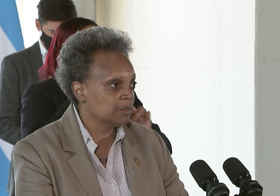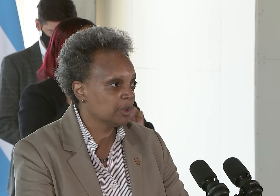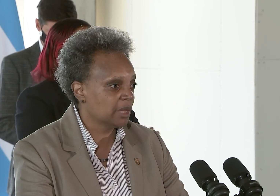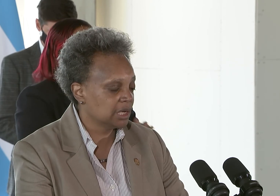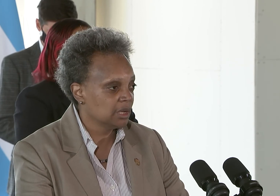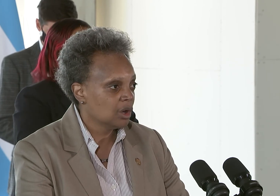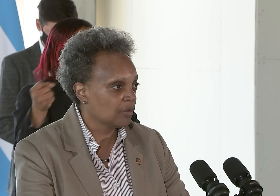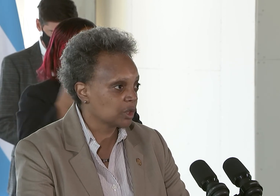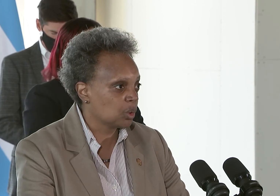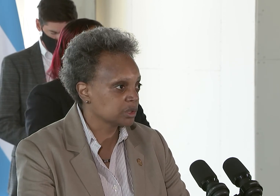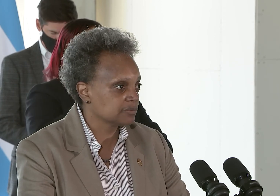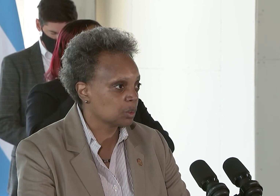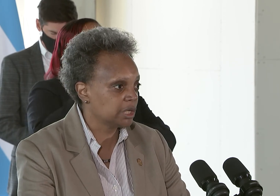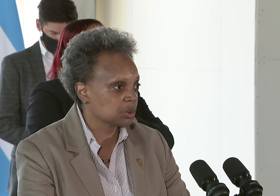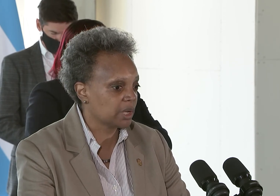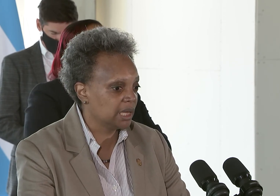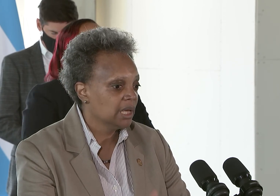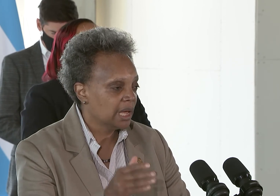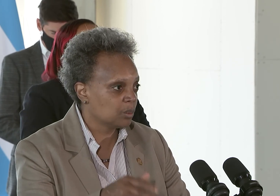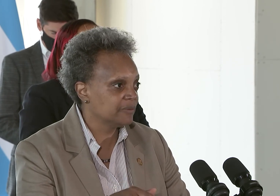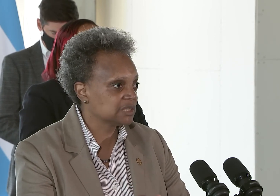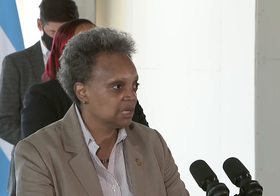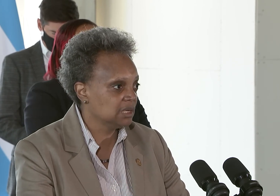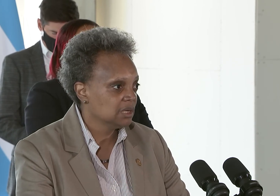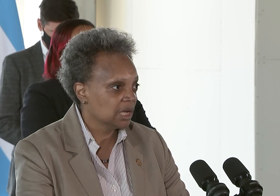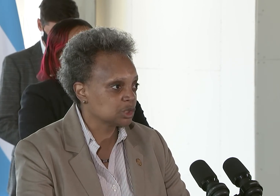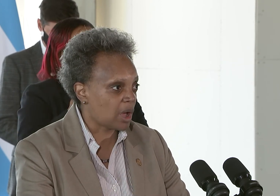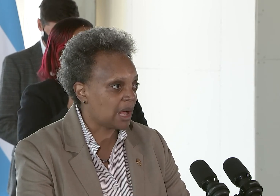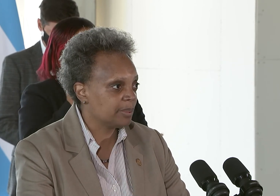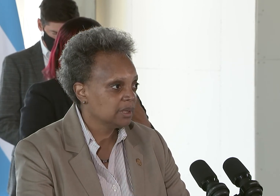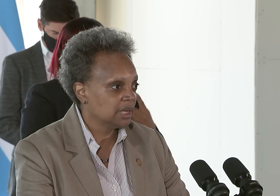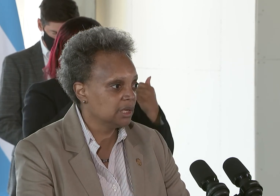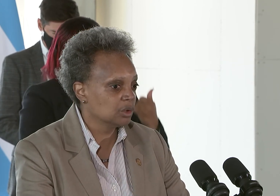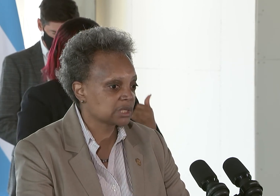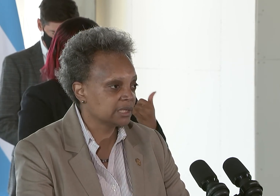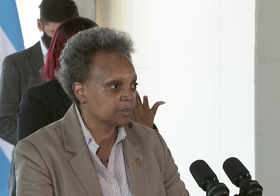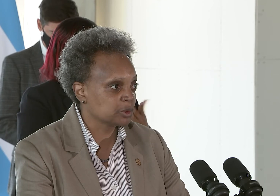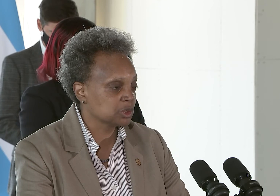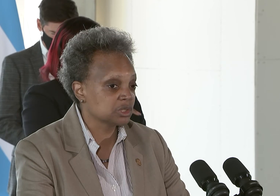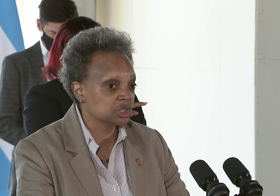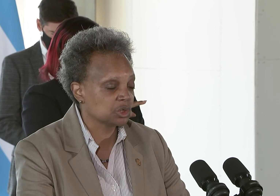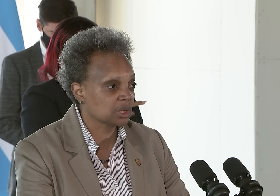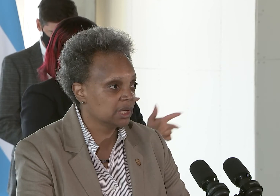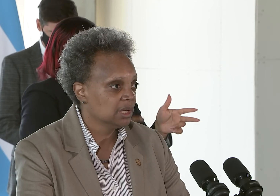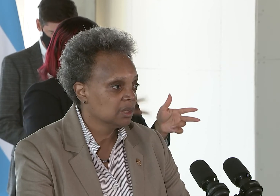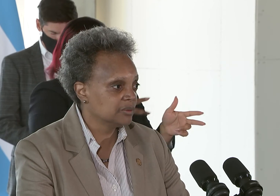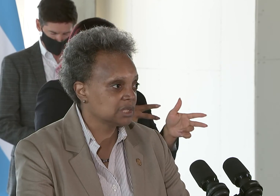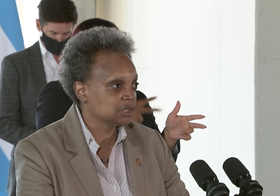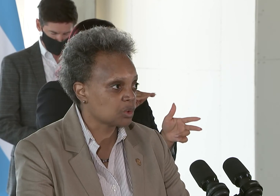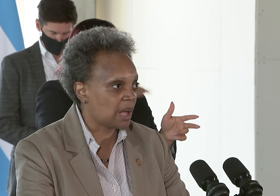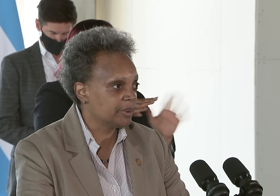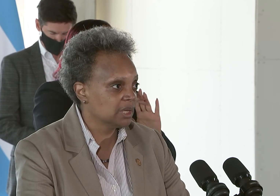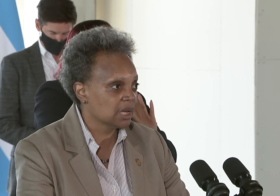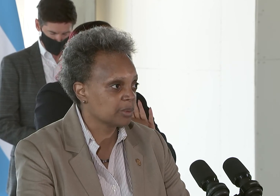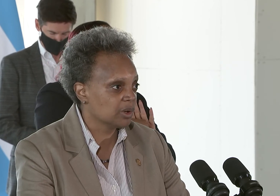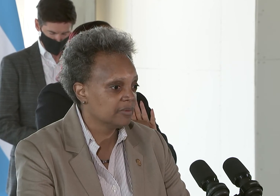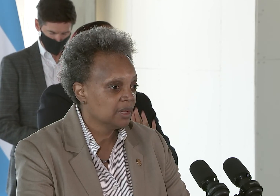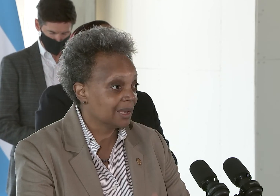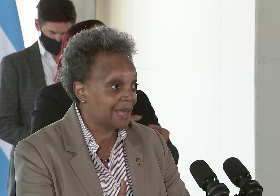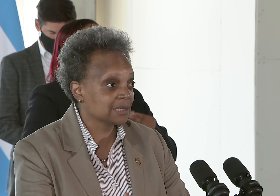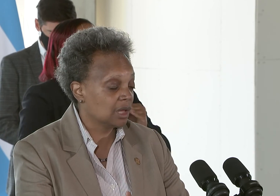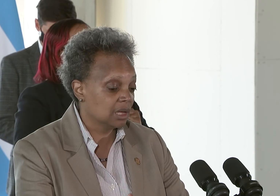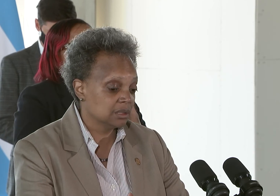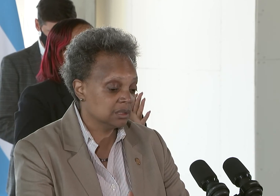that was implemented over the course of 2020. And we've seen a drop in those kinds of pursuits, and certainly we've seen a drop in the number